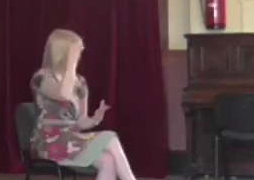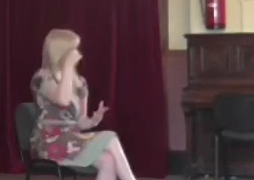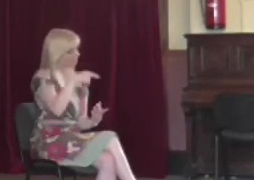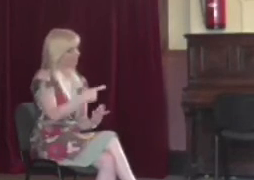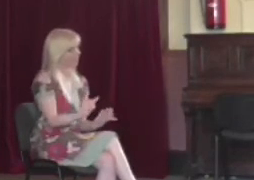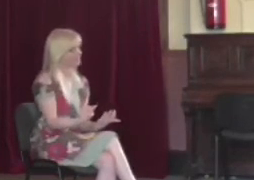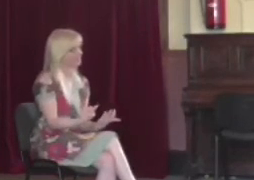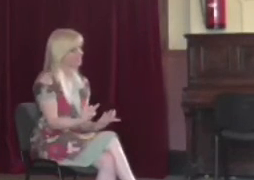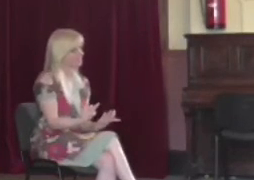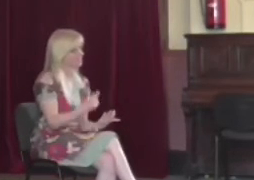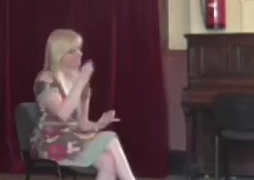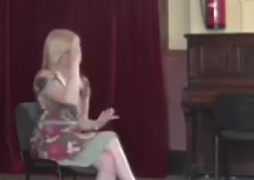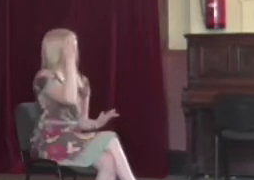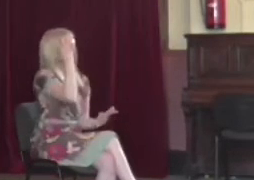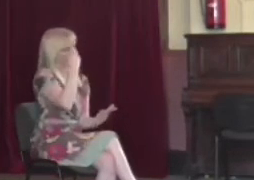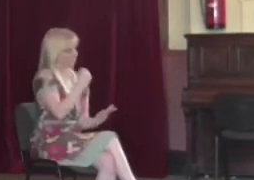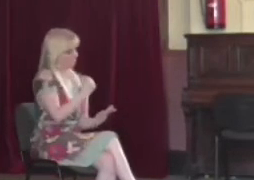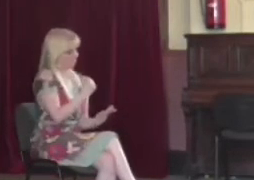Nothing.